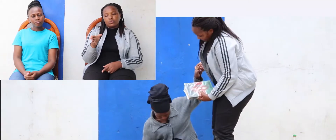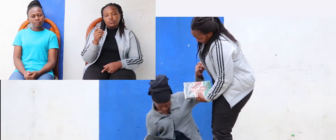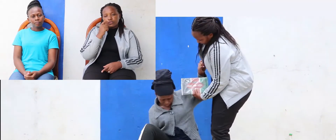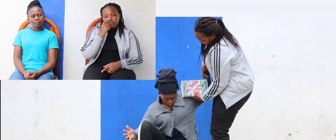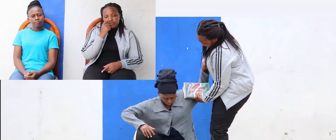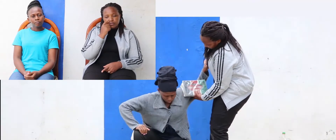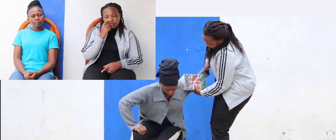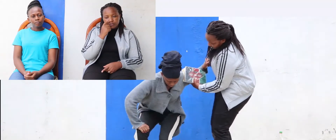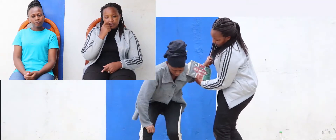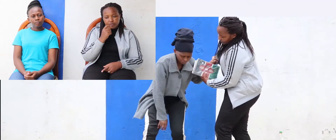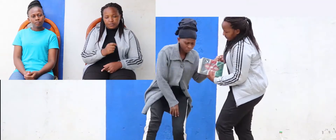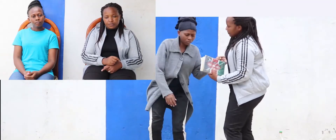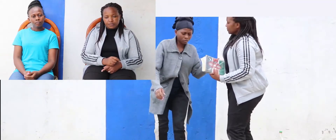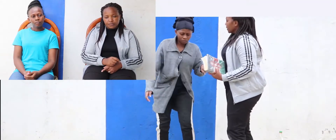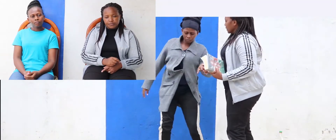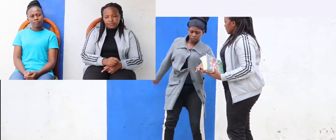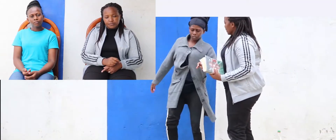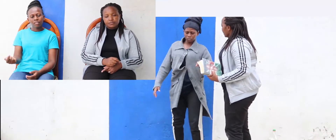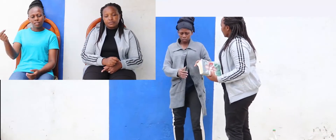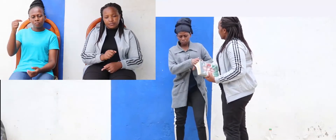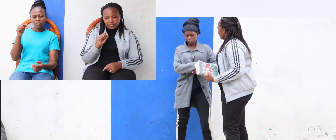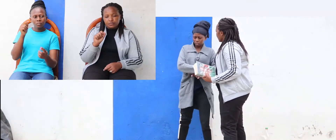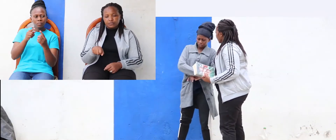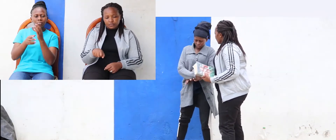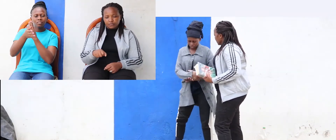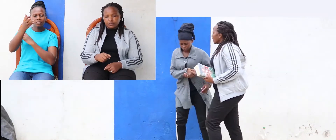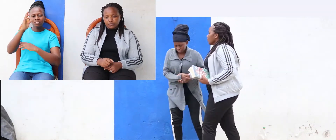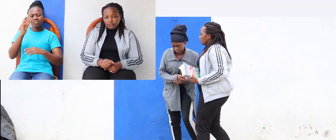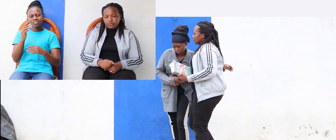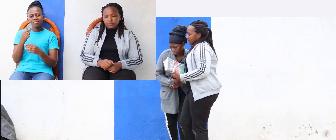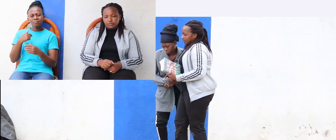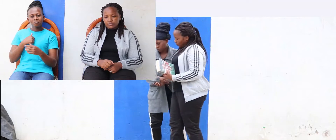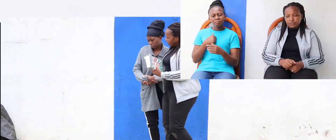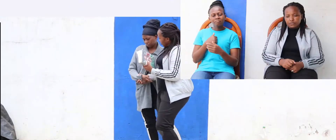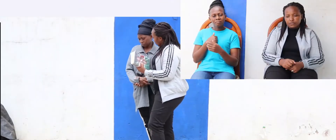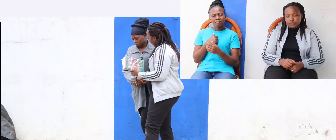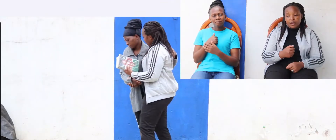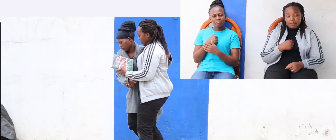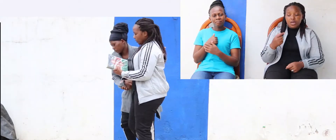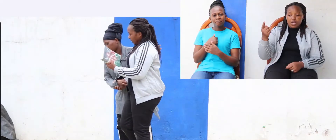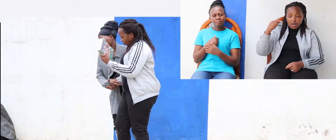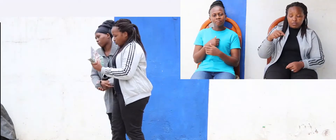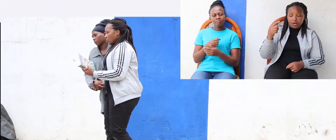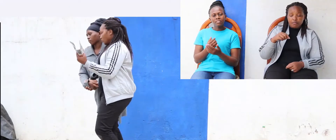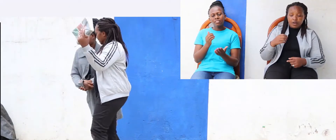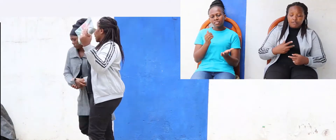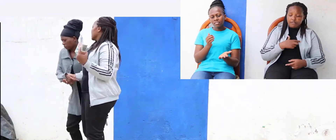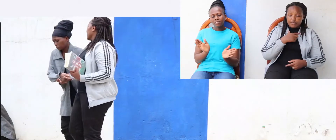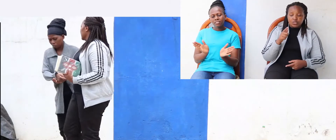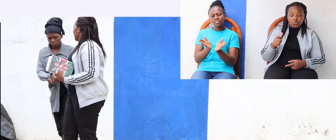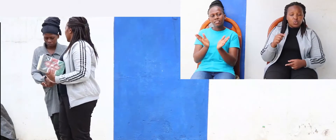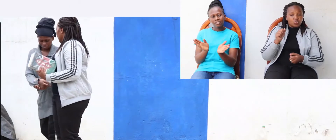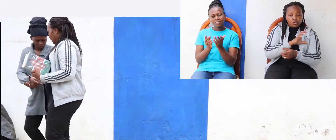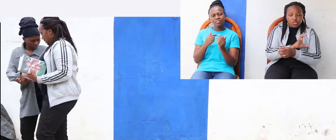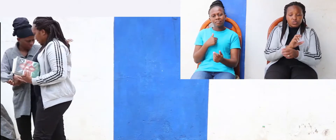mama. Utarudi kwake Mungu. Eh. Na nyinyi mnishikilie. Nitakuwa nakuja kwako na kuchukua tunaenda